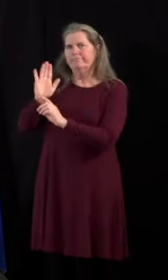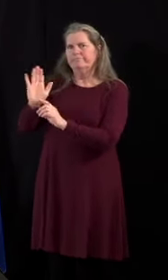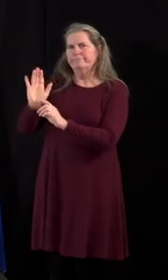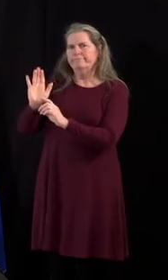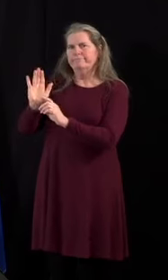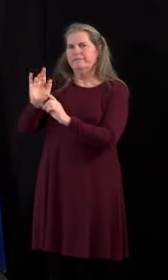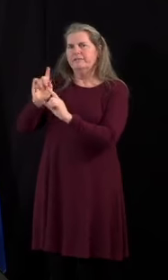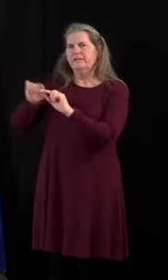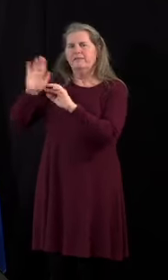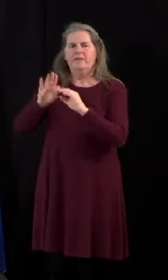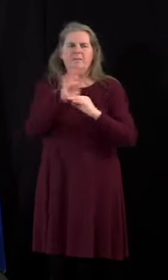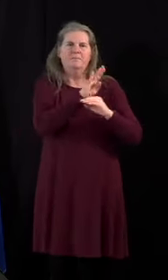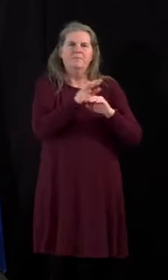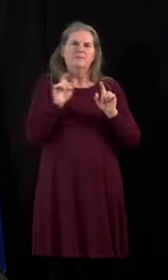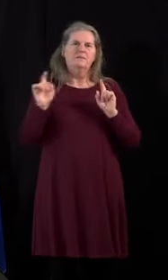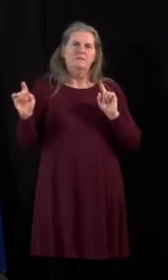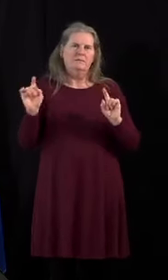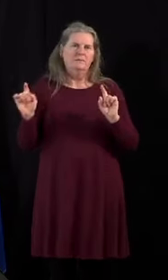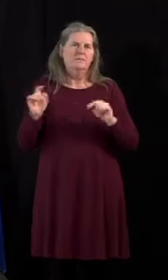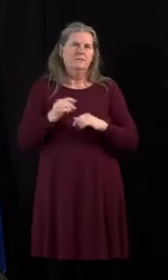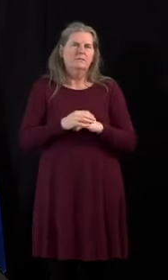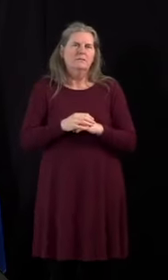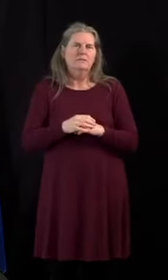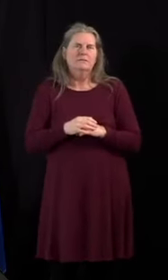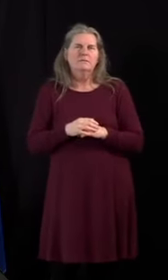work looks like and what those conversations have been like.